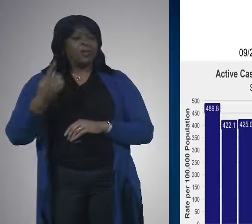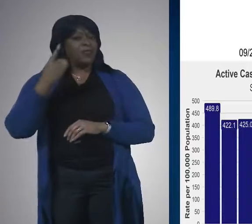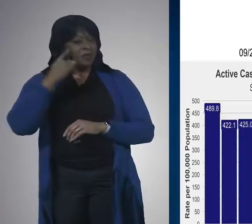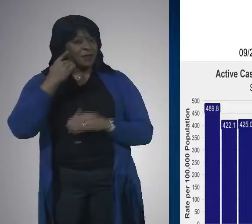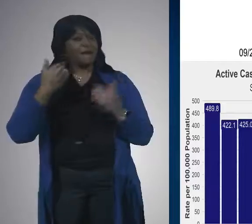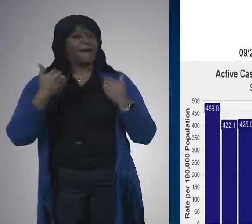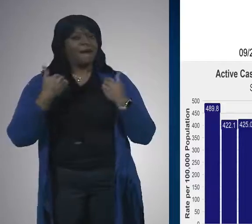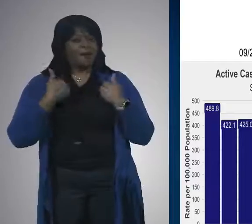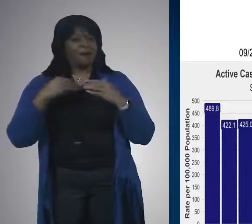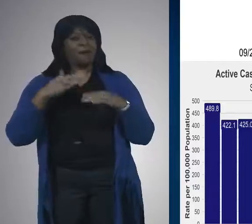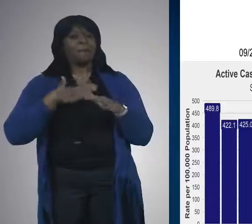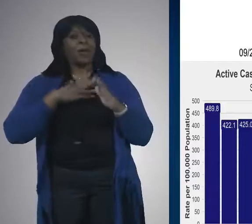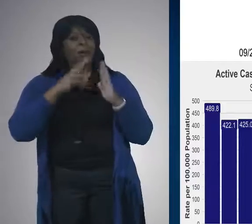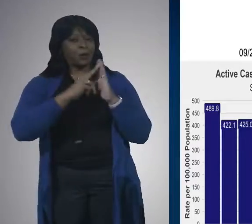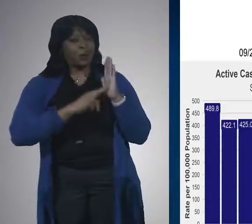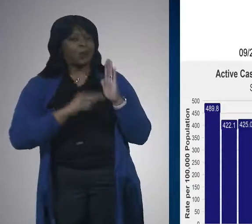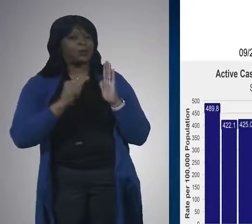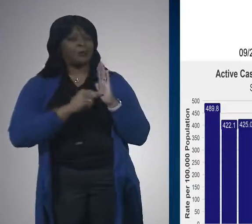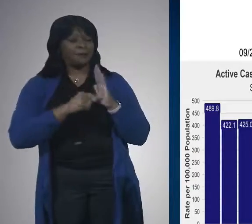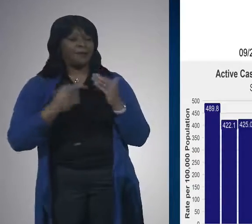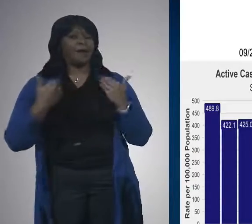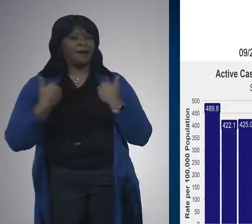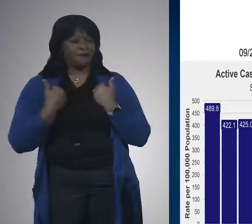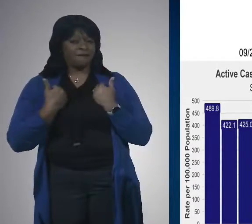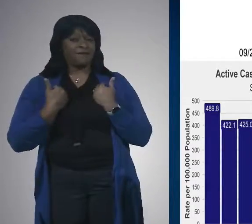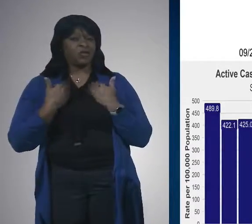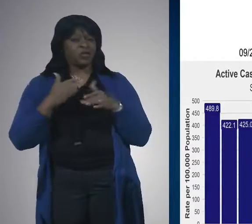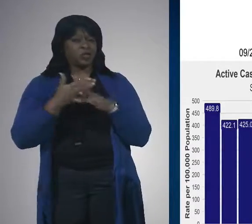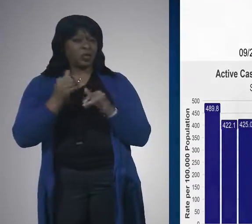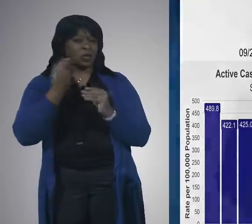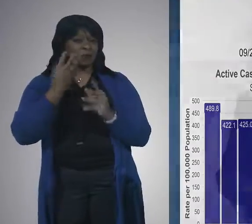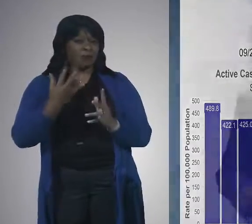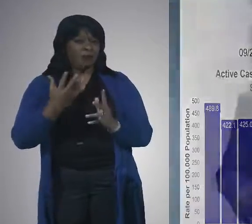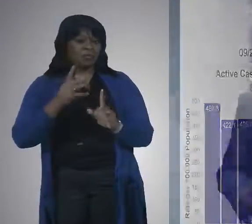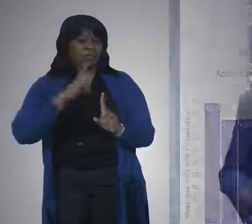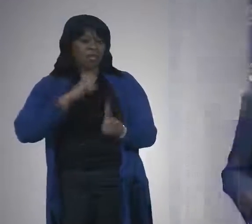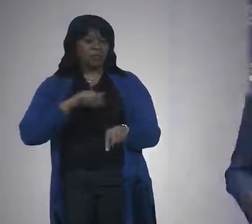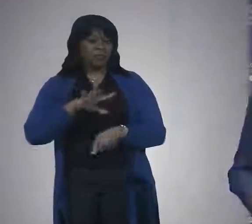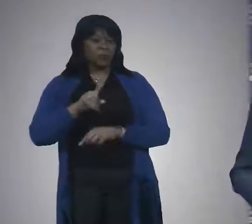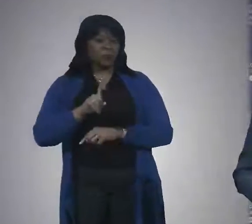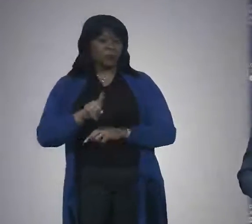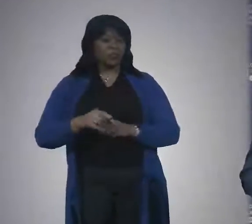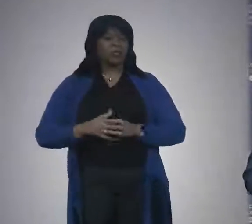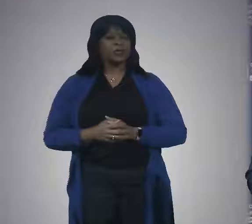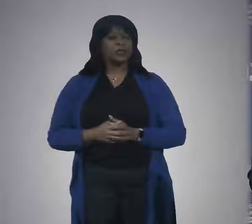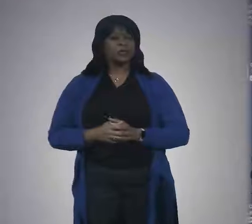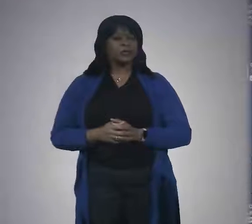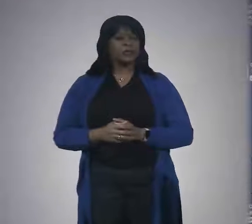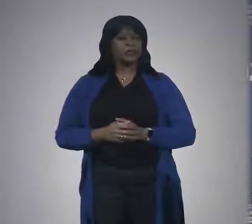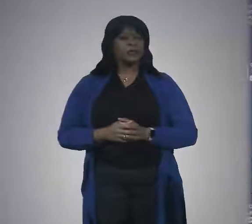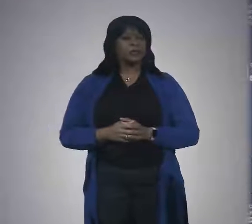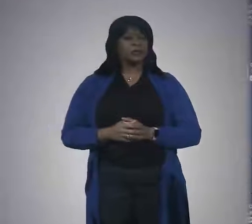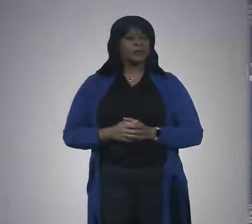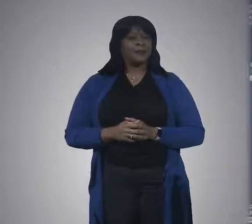I got it in my notes to be able to answer that.